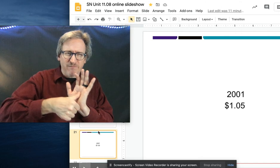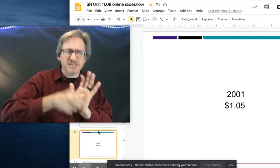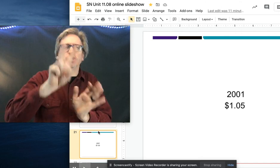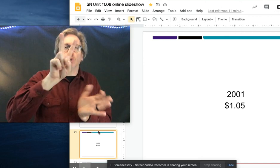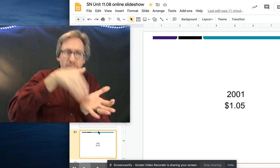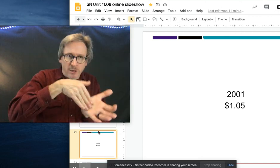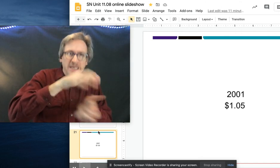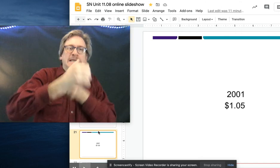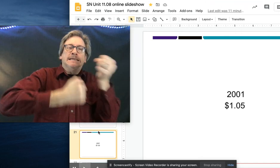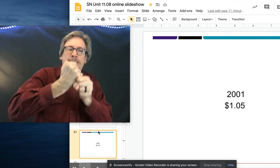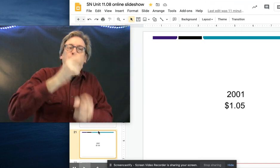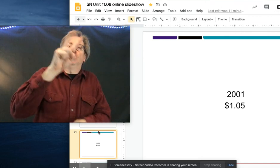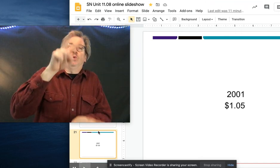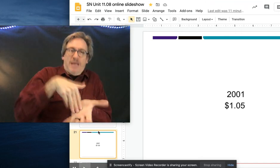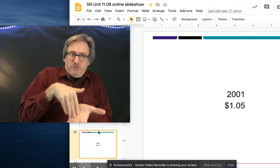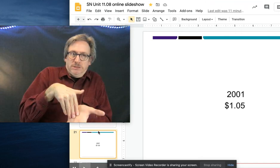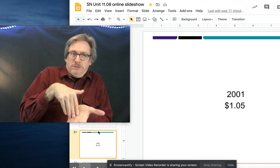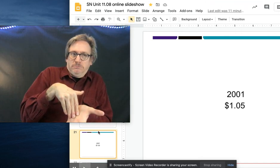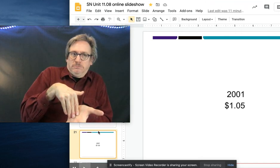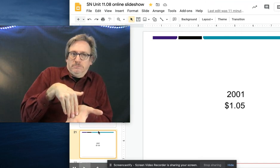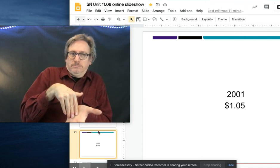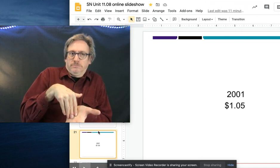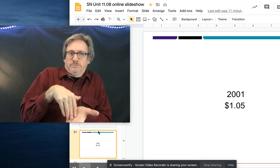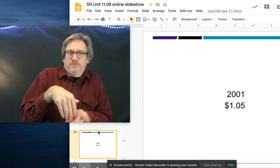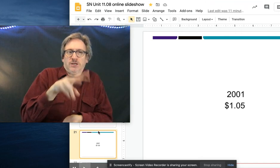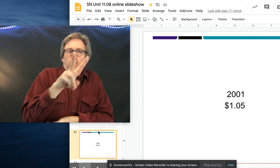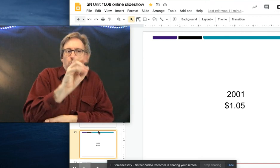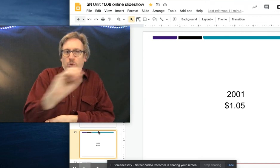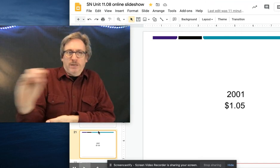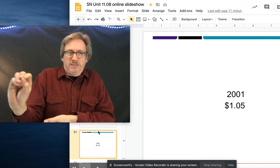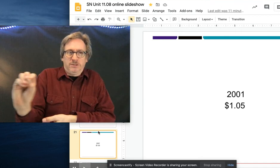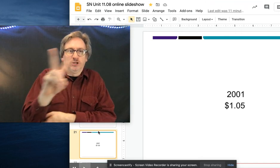an emphasis. 2000.